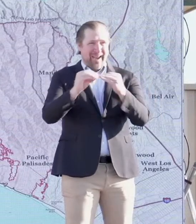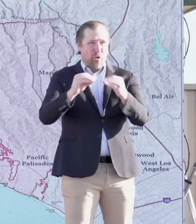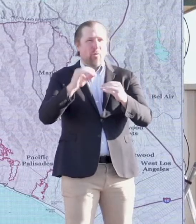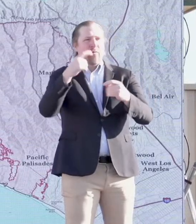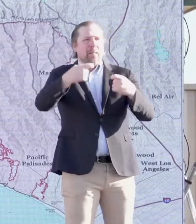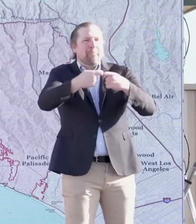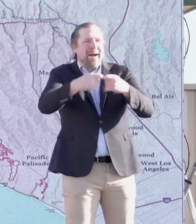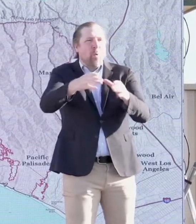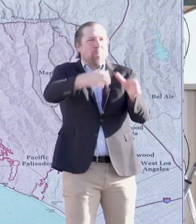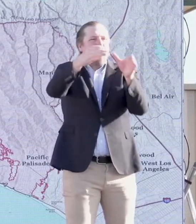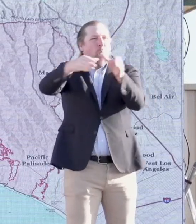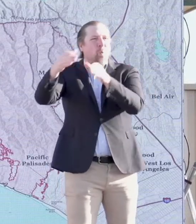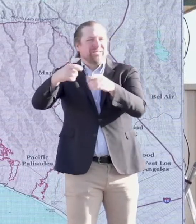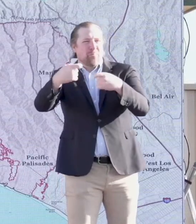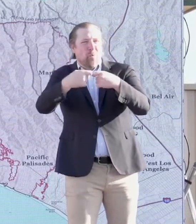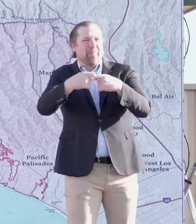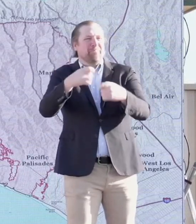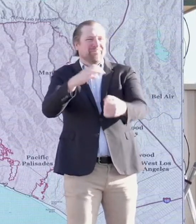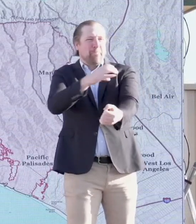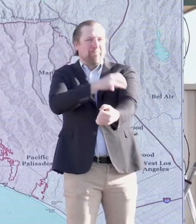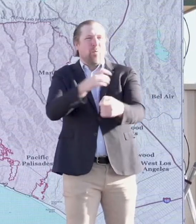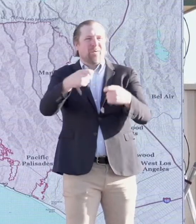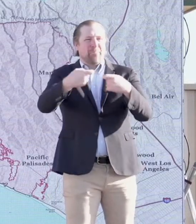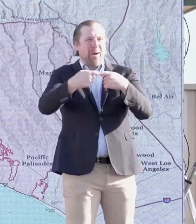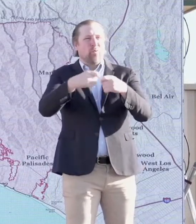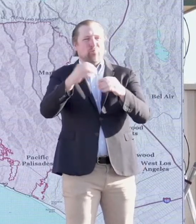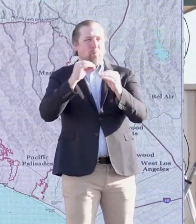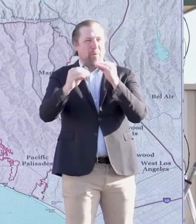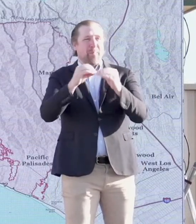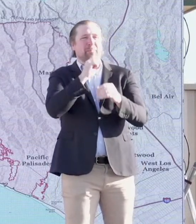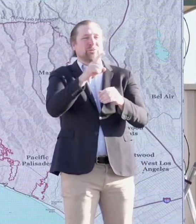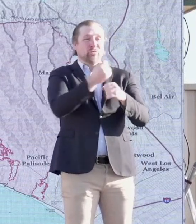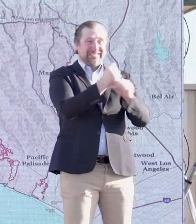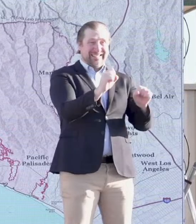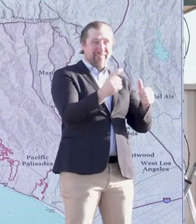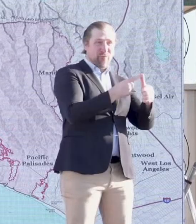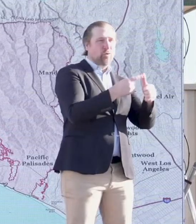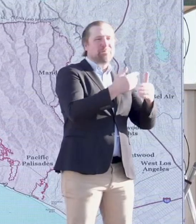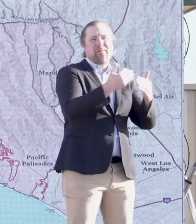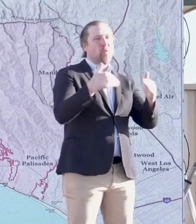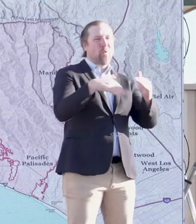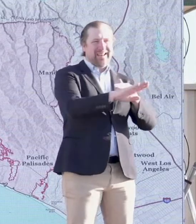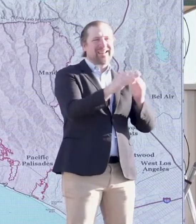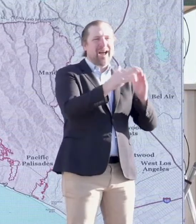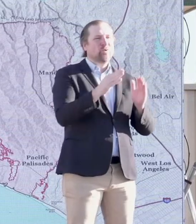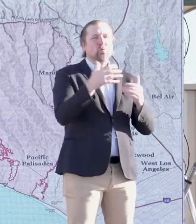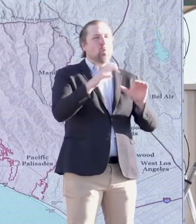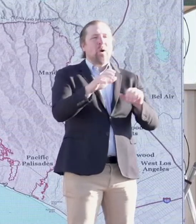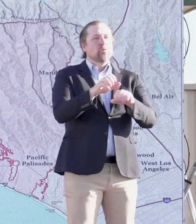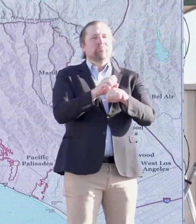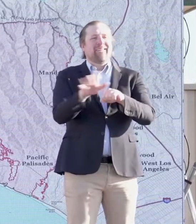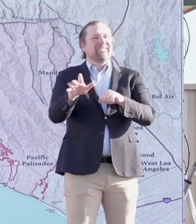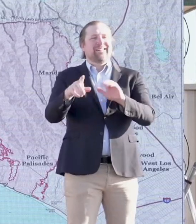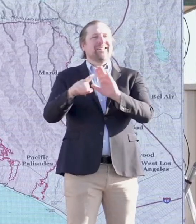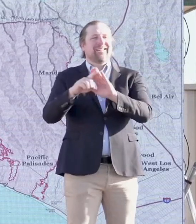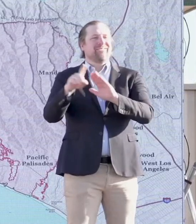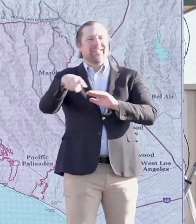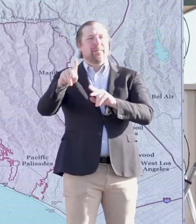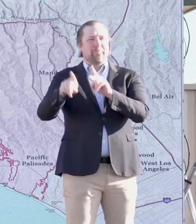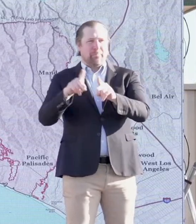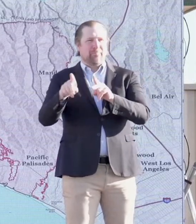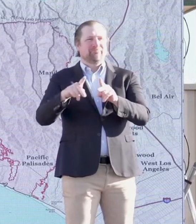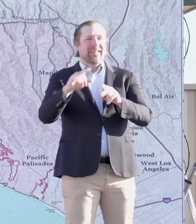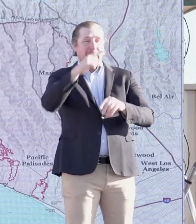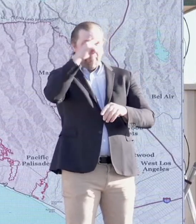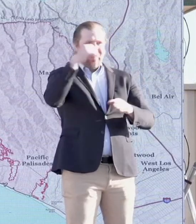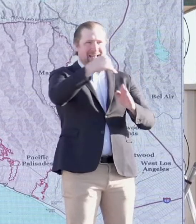those homes and around those homes to make sure that they're safe and there's no effect to those resources. As we come up where the black line here, as